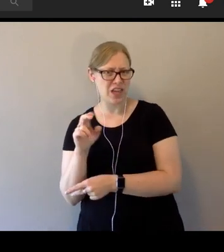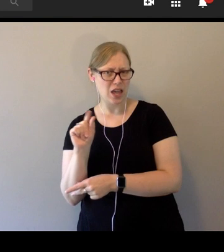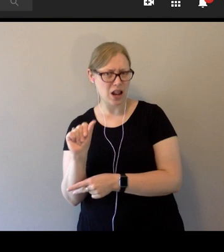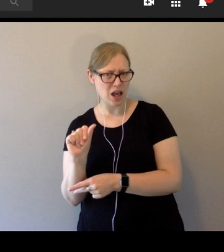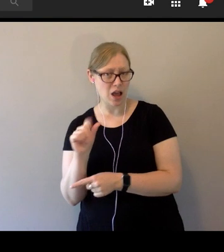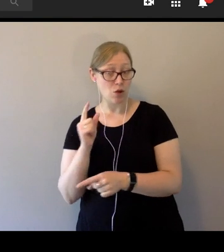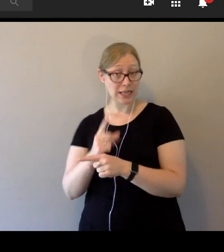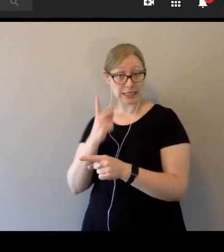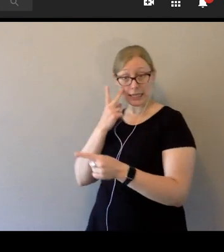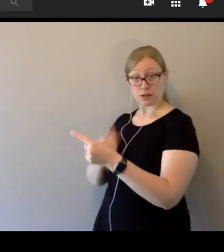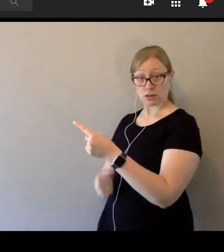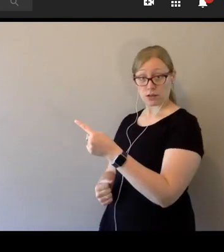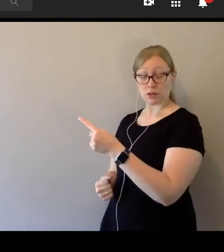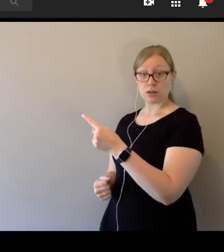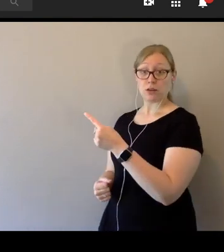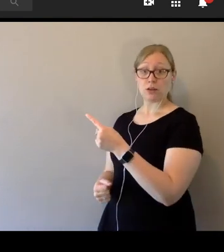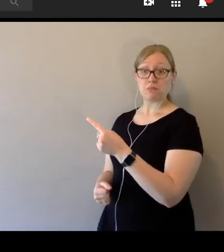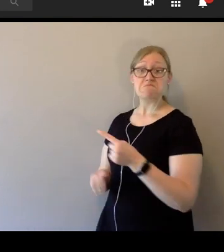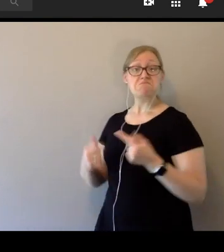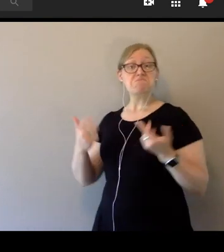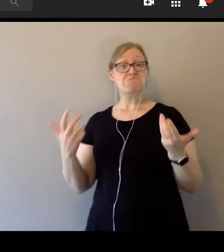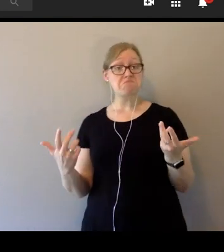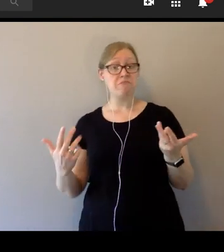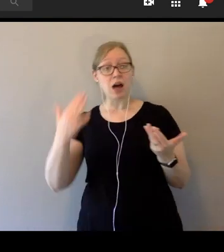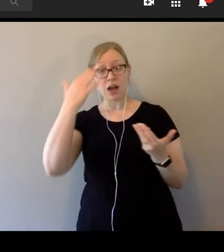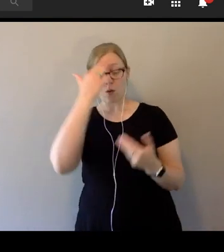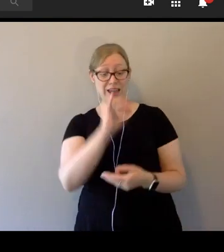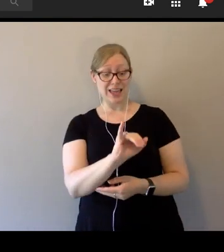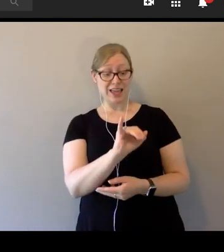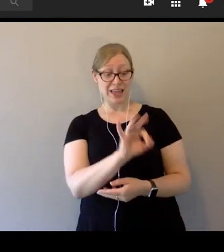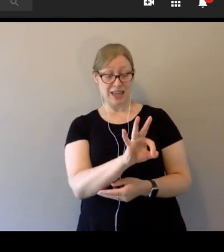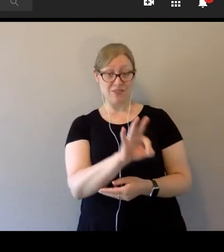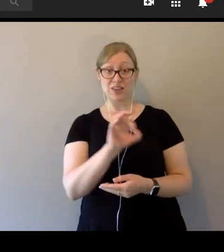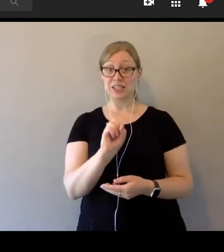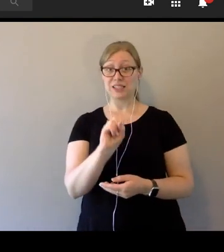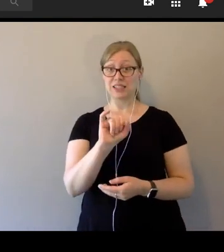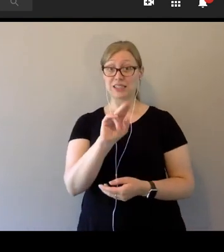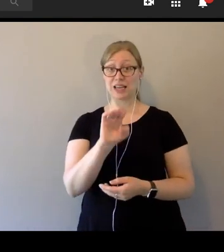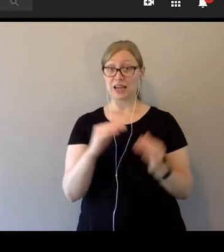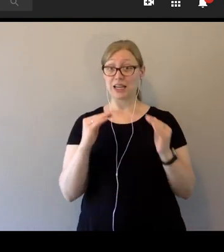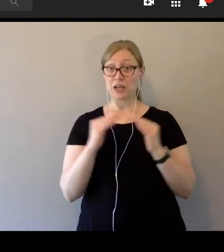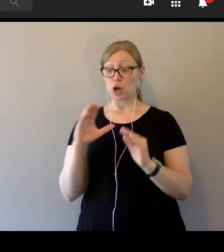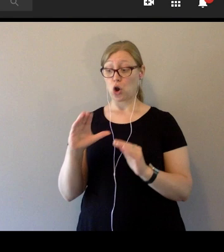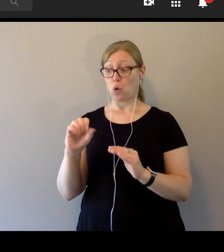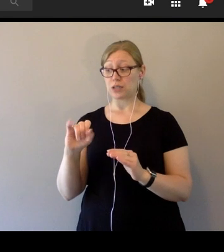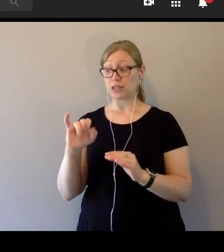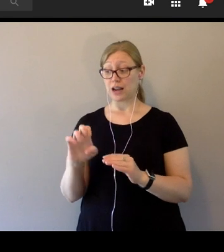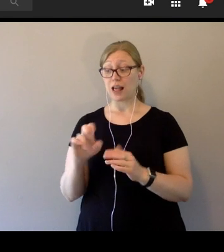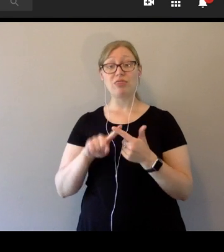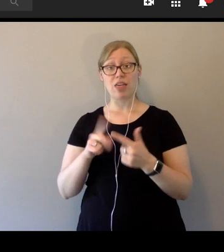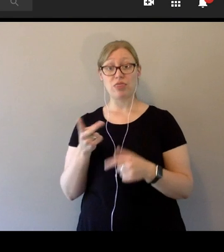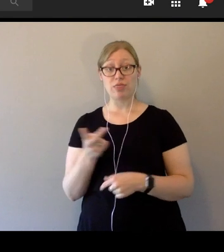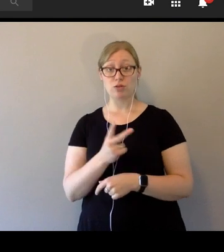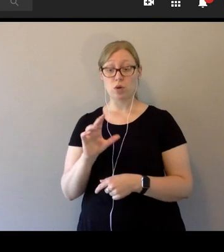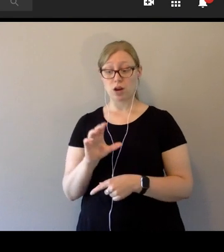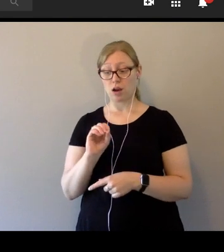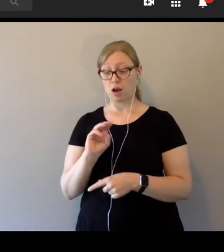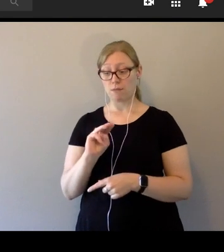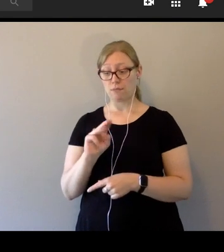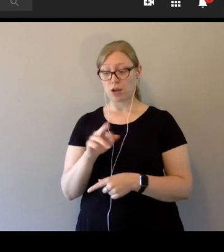cosine of theta. Well, I know that if the sine is equal to the cosine, then they're complementary angles. So I know